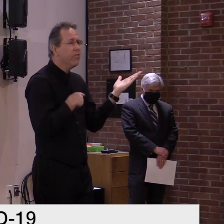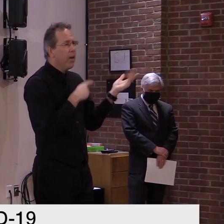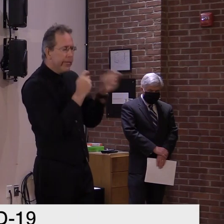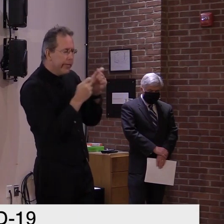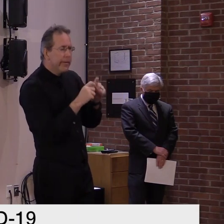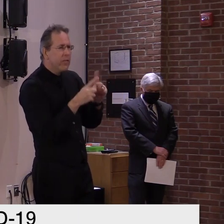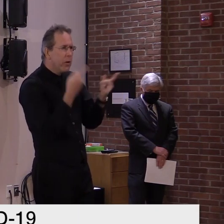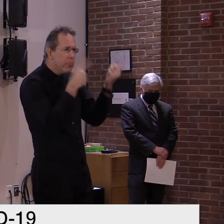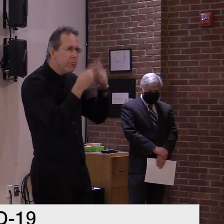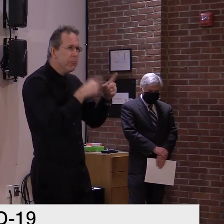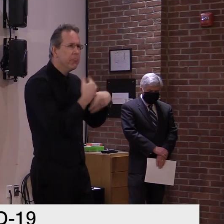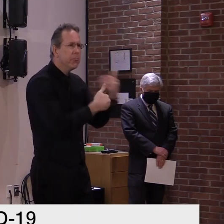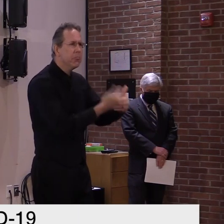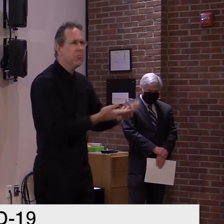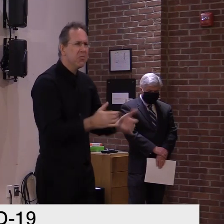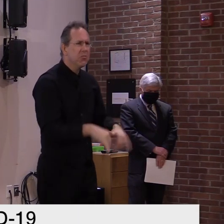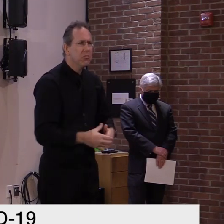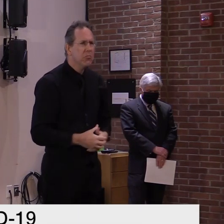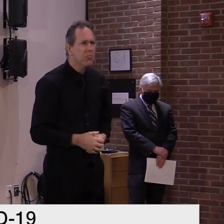Greg, the Bennington Banner.